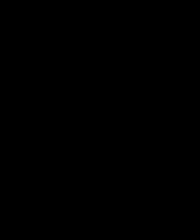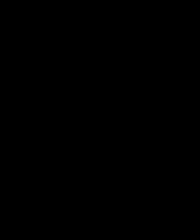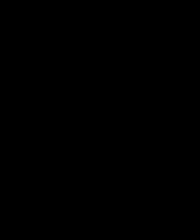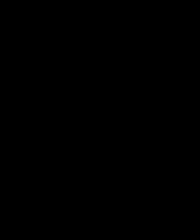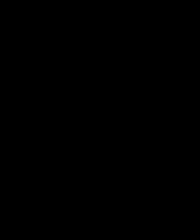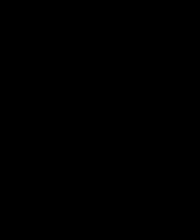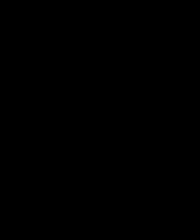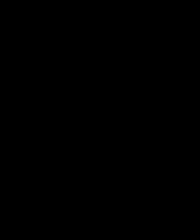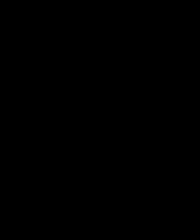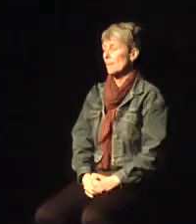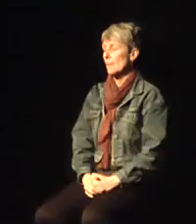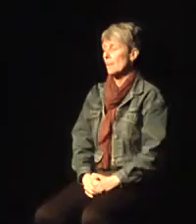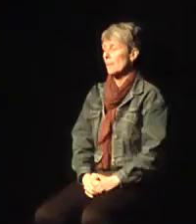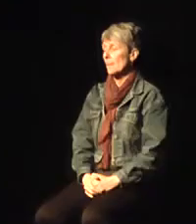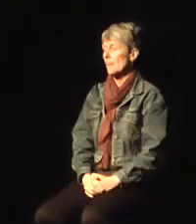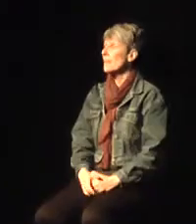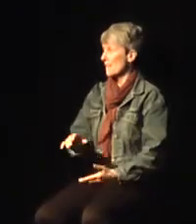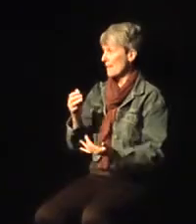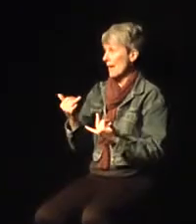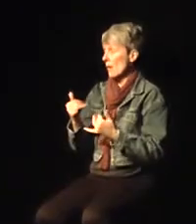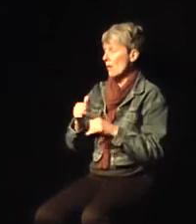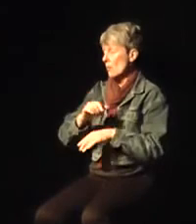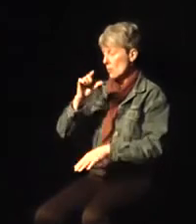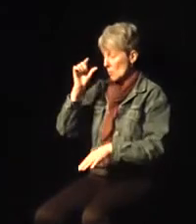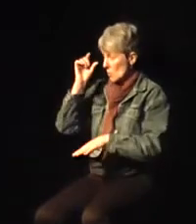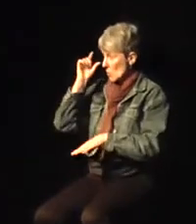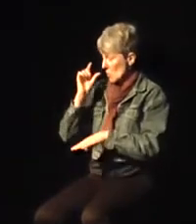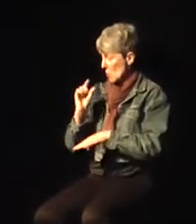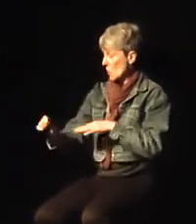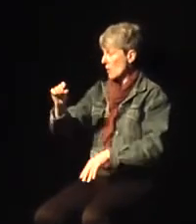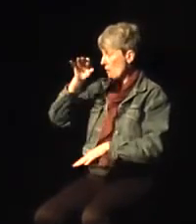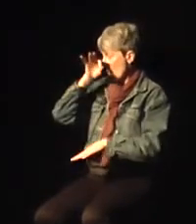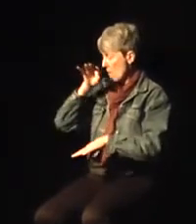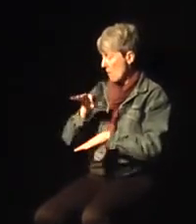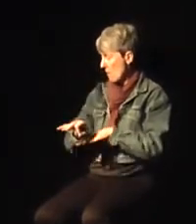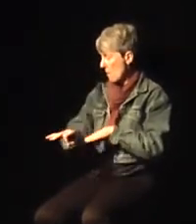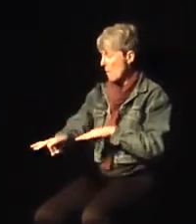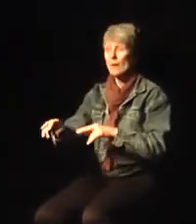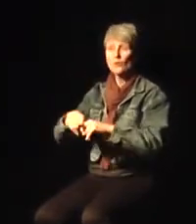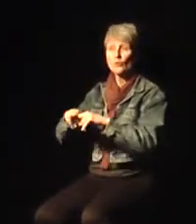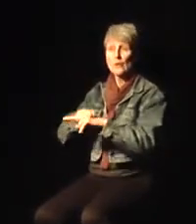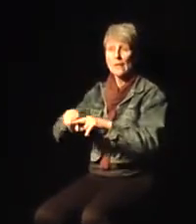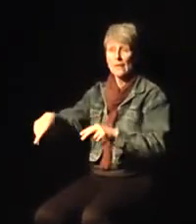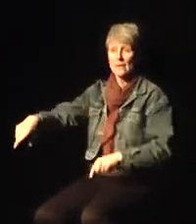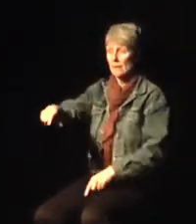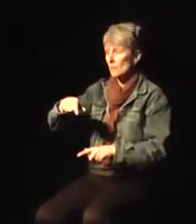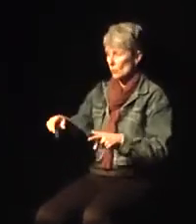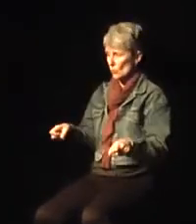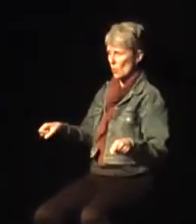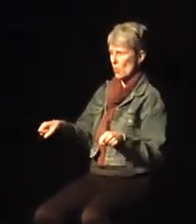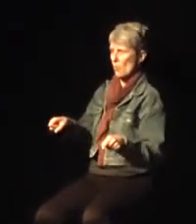off. Speeding down the hill, I come to that landing for the railroad track, trying to keep control of the